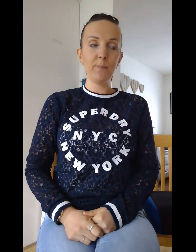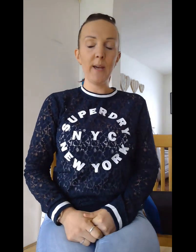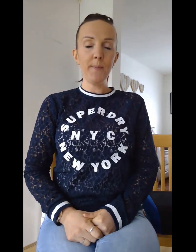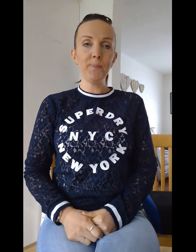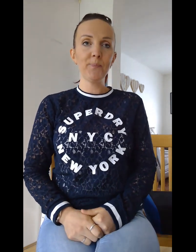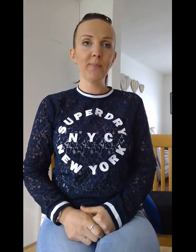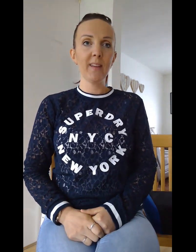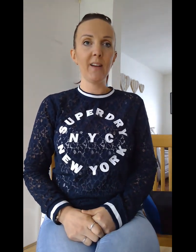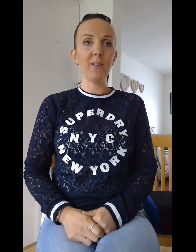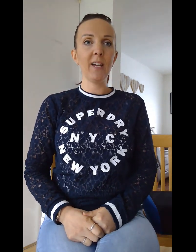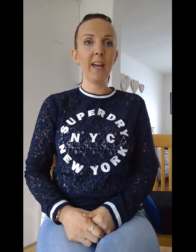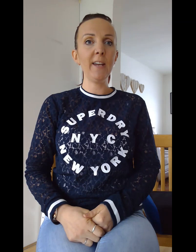bit, okay,